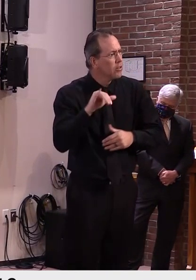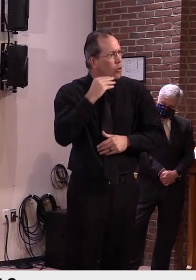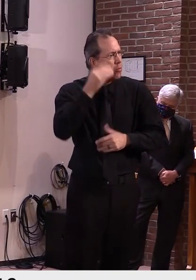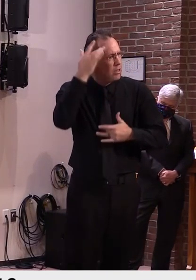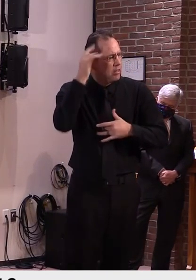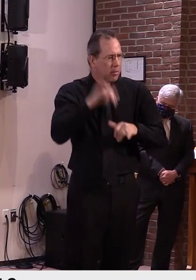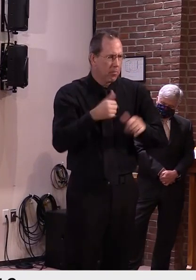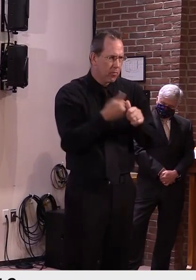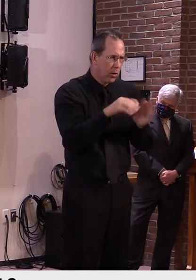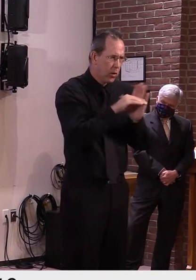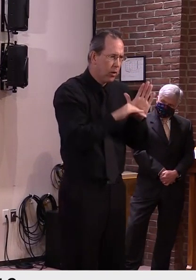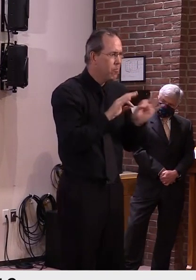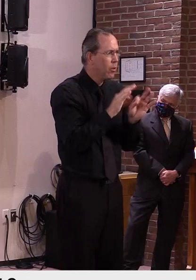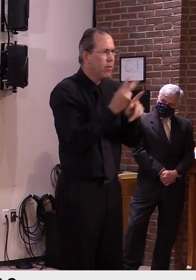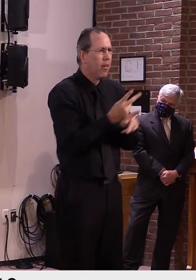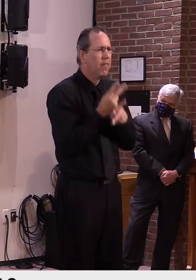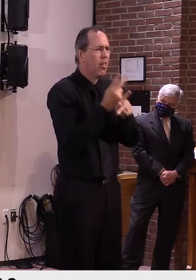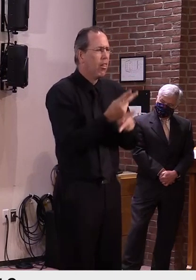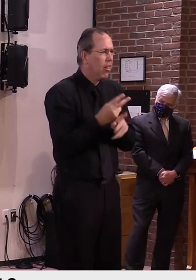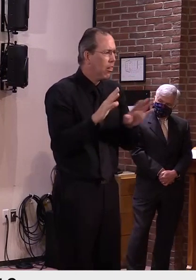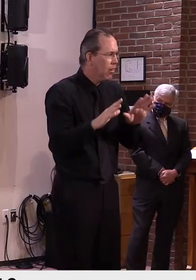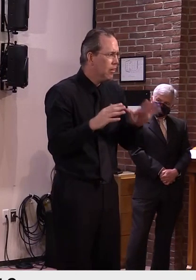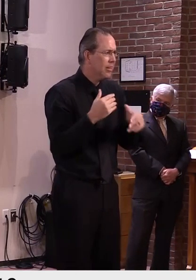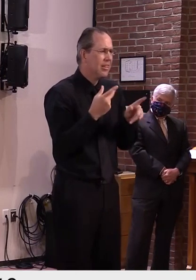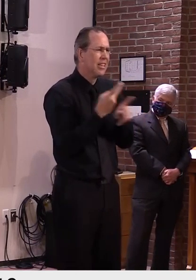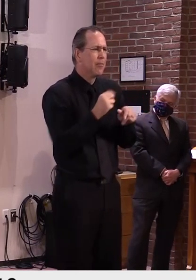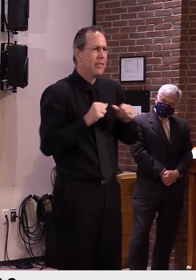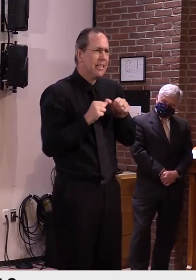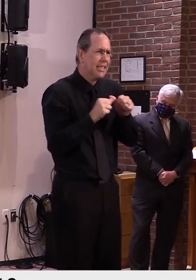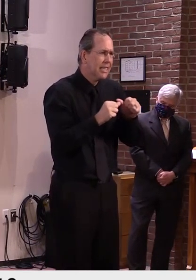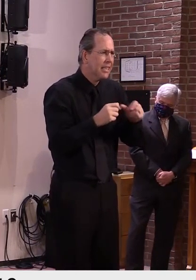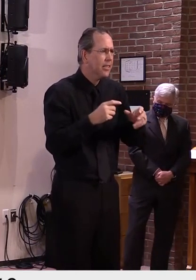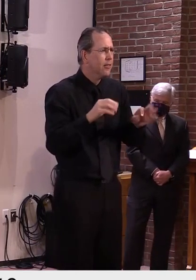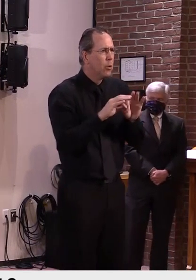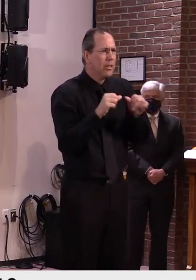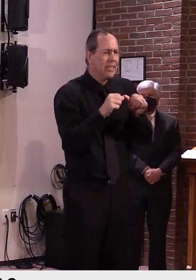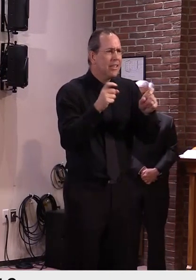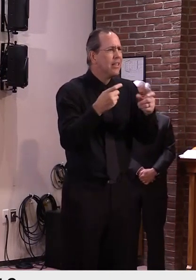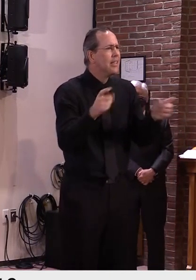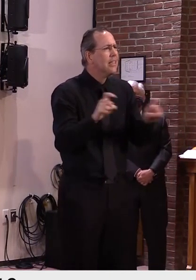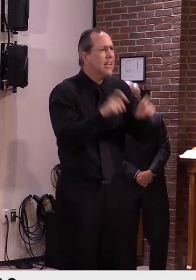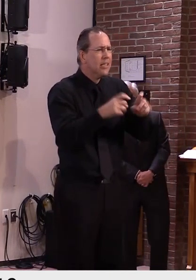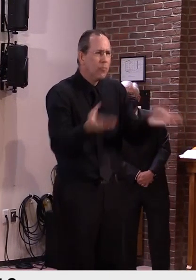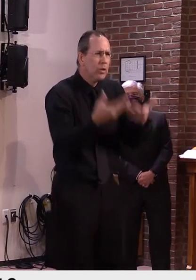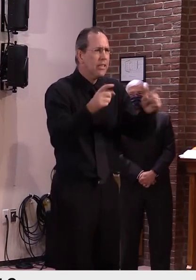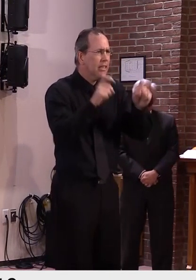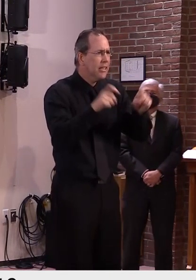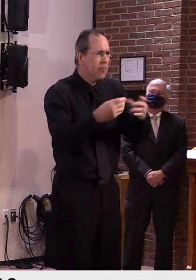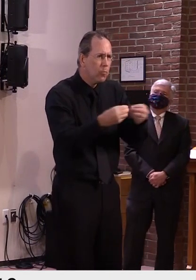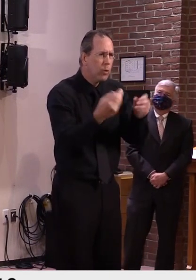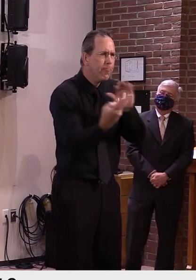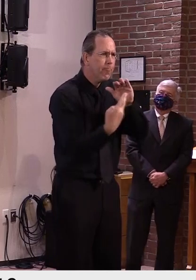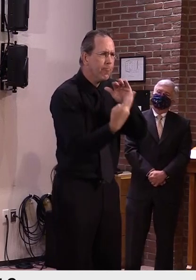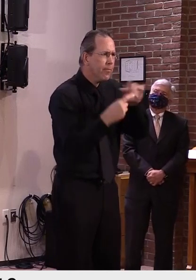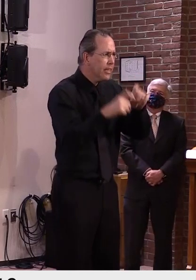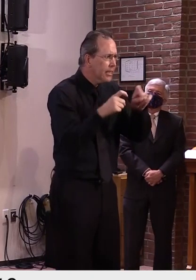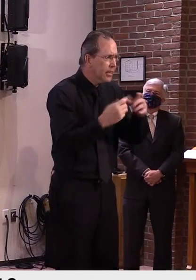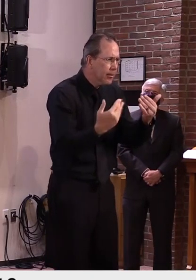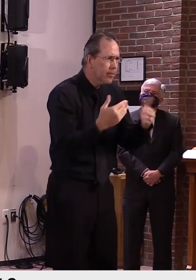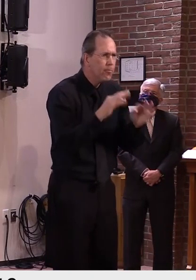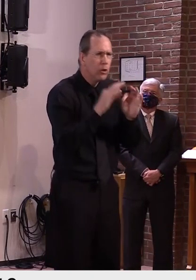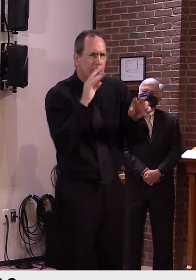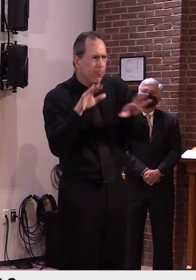and do as much testing as we possibly can so that we have a surveillance of what's going on in Vermont and not